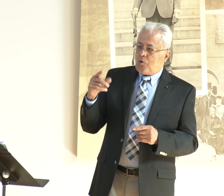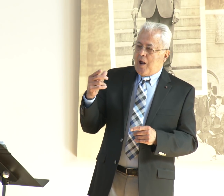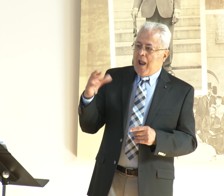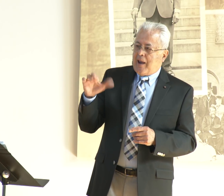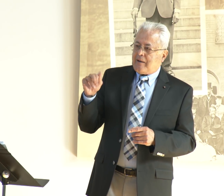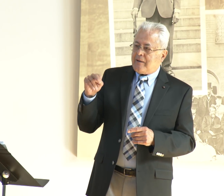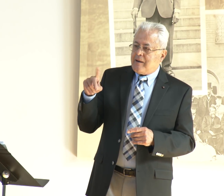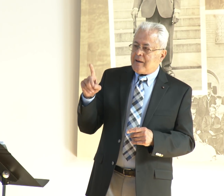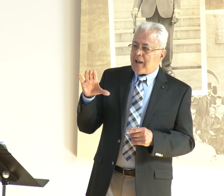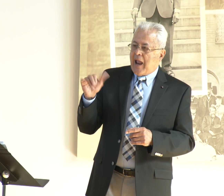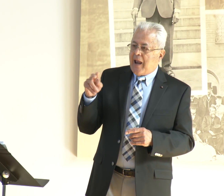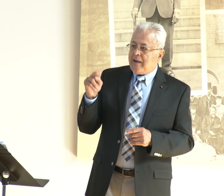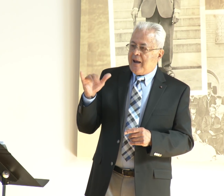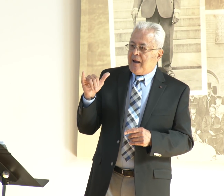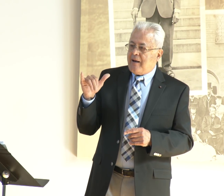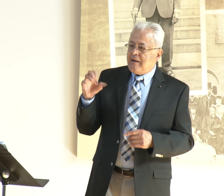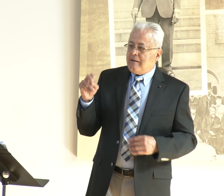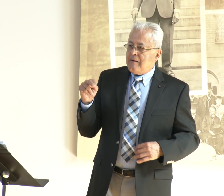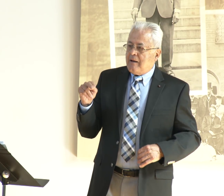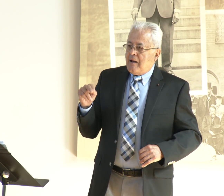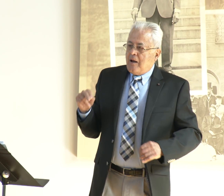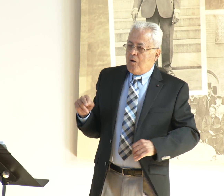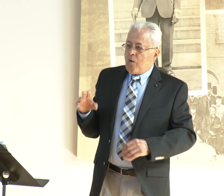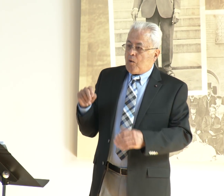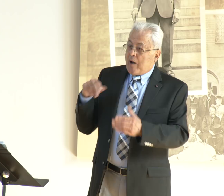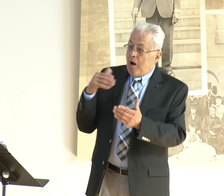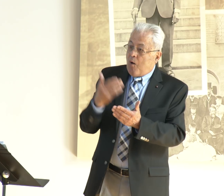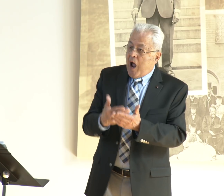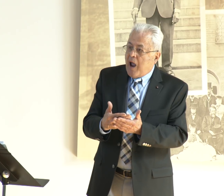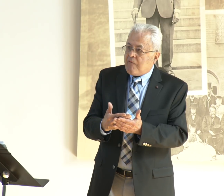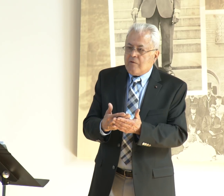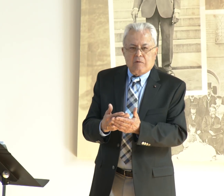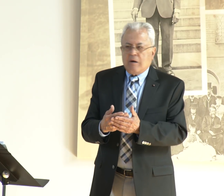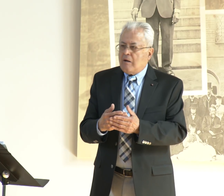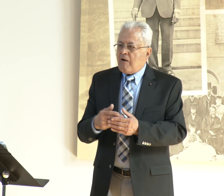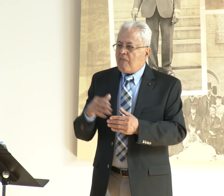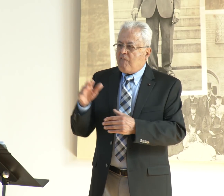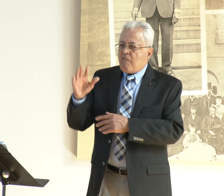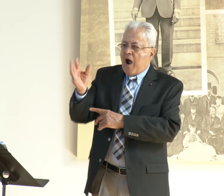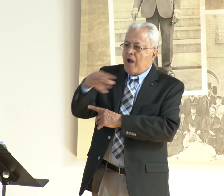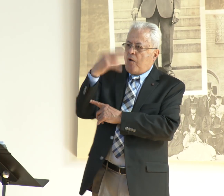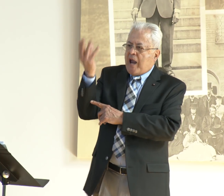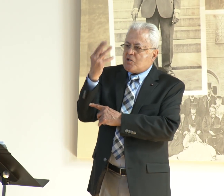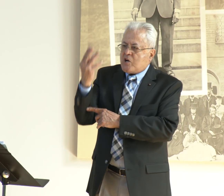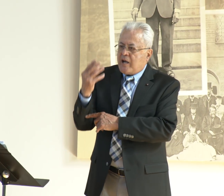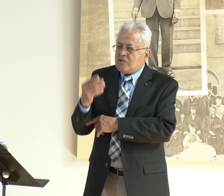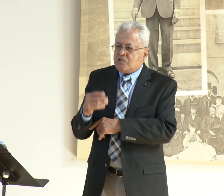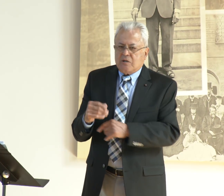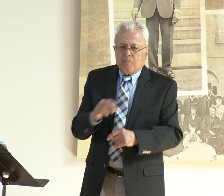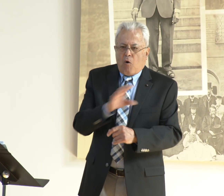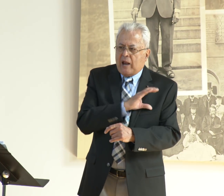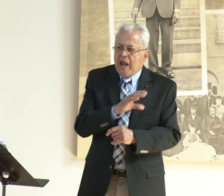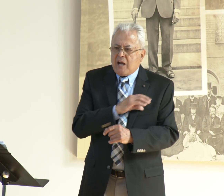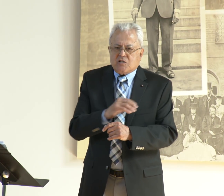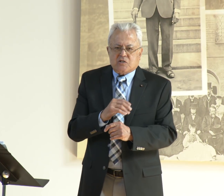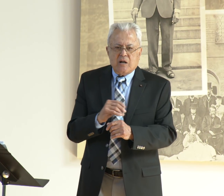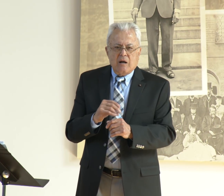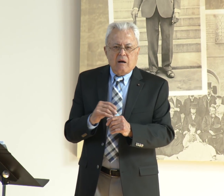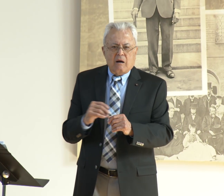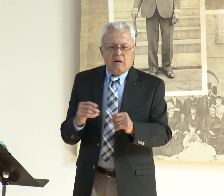We also ended up going to the Grand Canyon. When we got there, There were